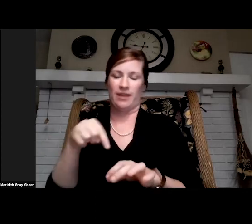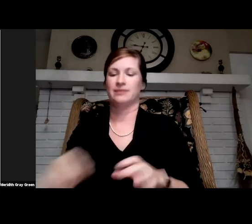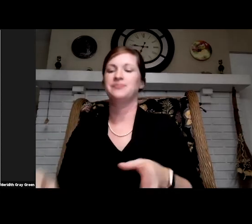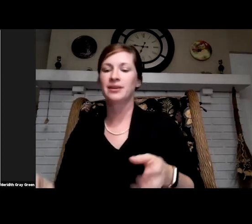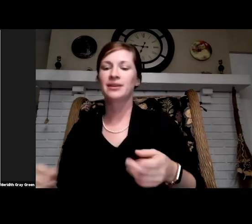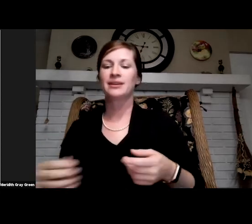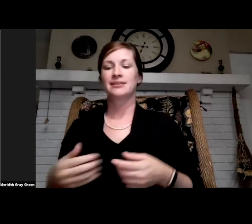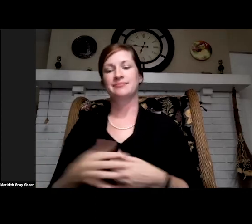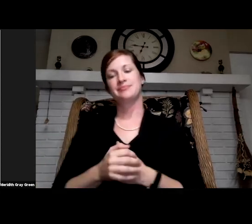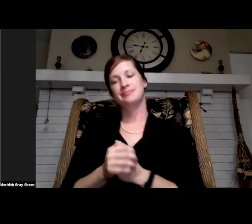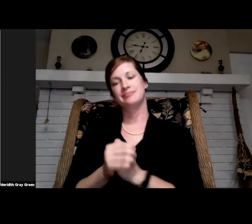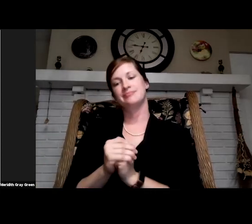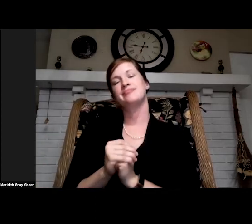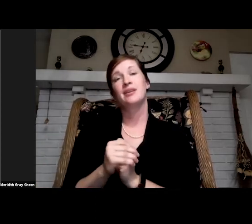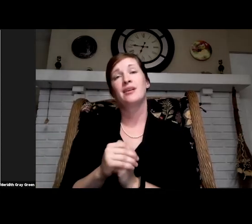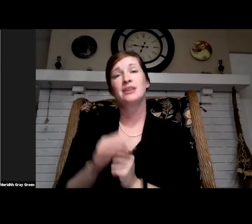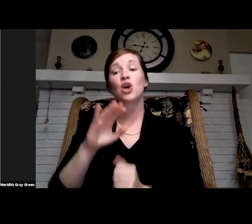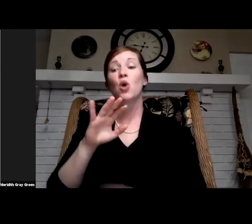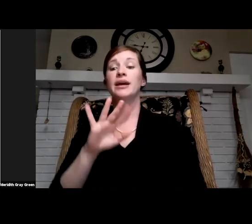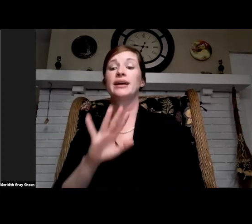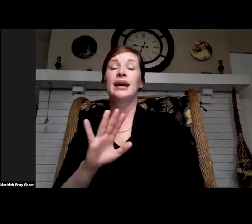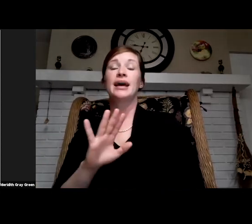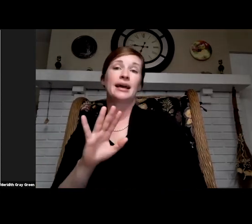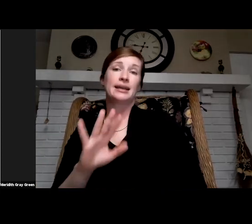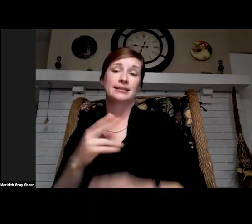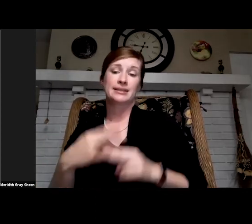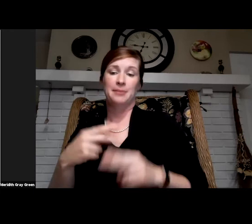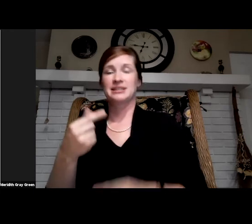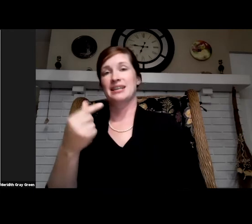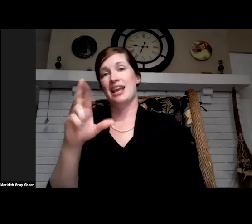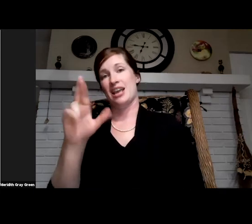and basically what's important about this.